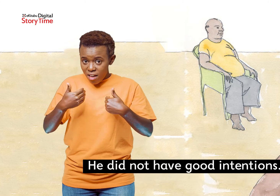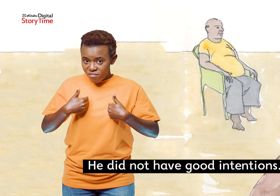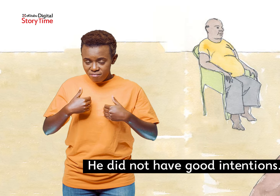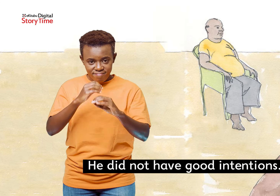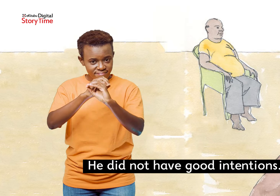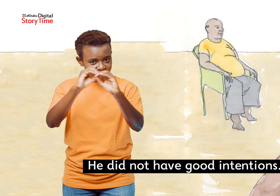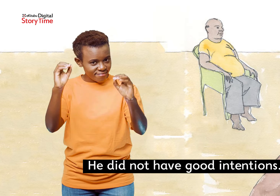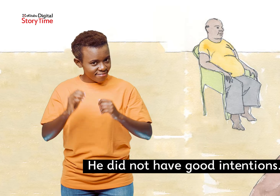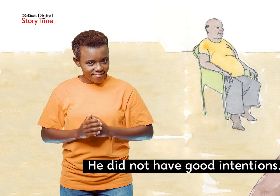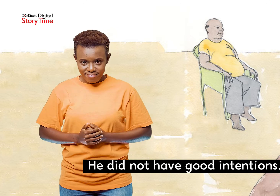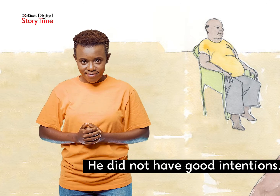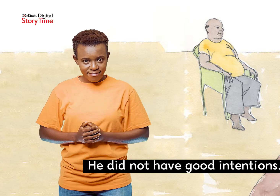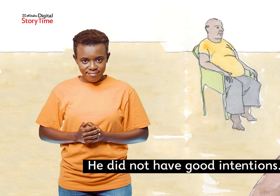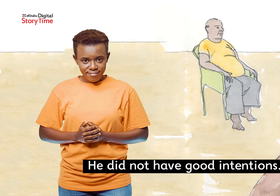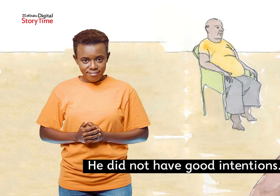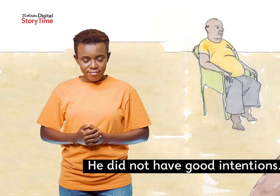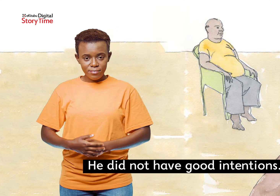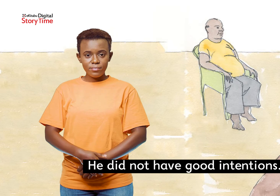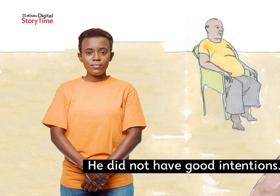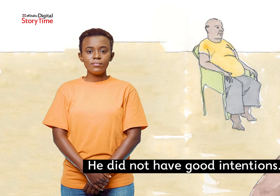He did not have good intentions.